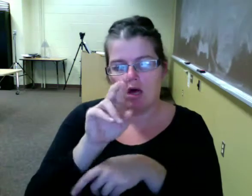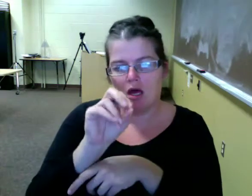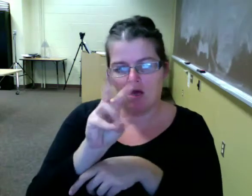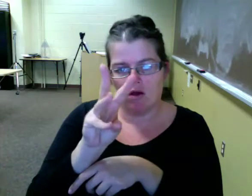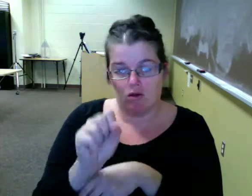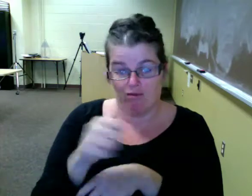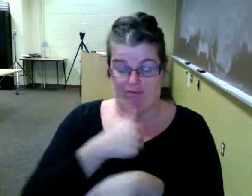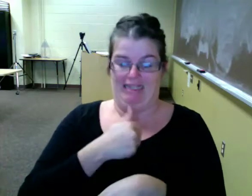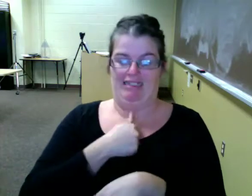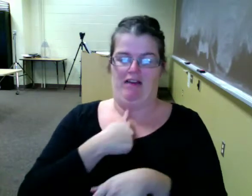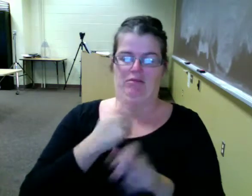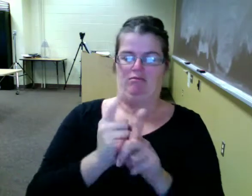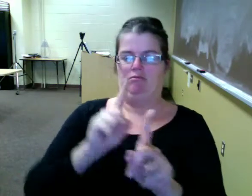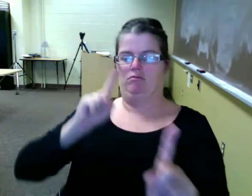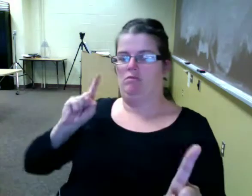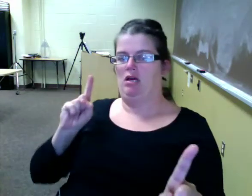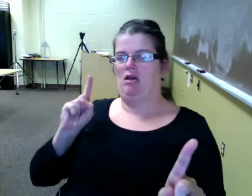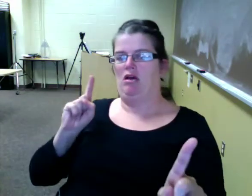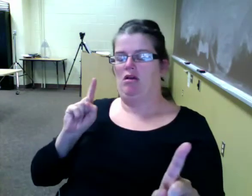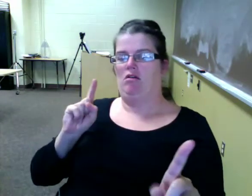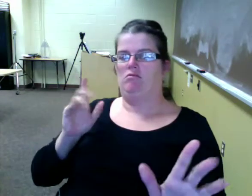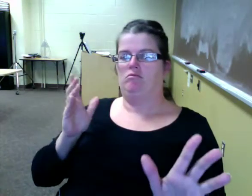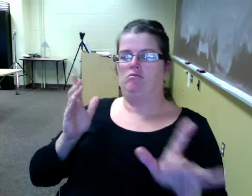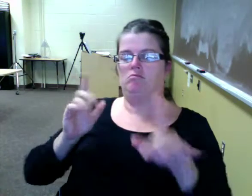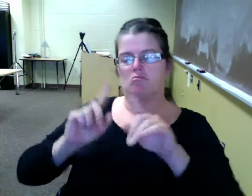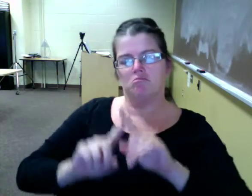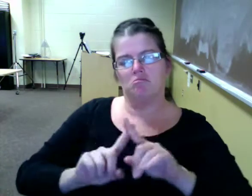away, but he always tried.